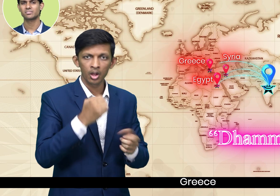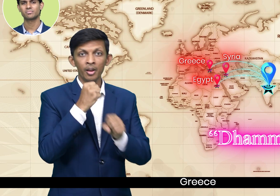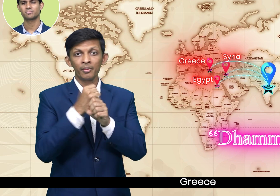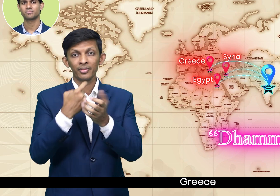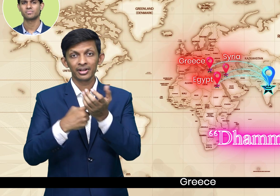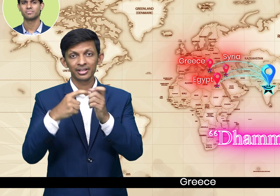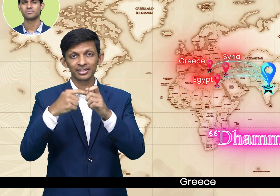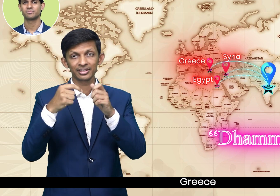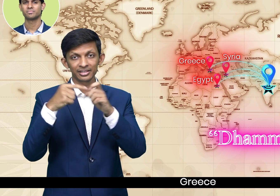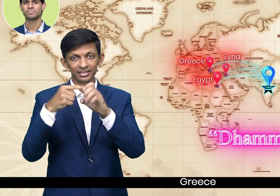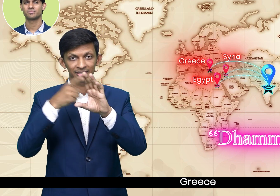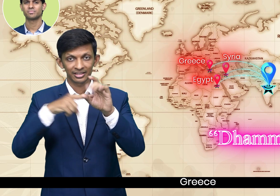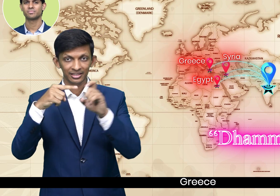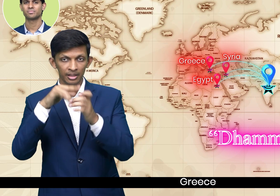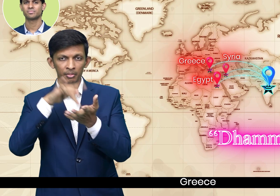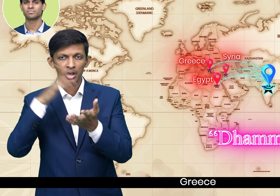Greece,